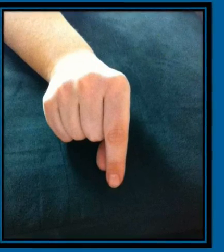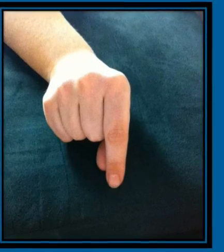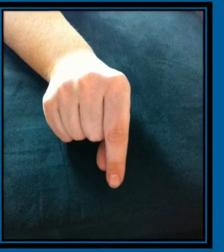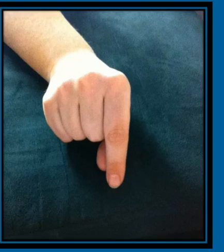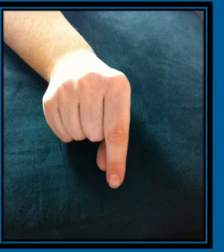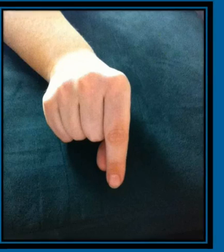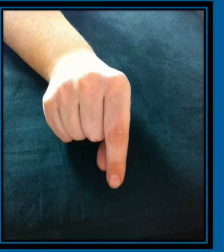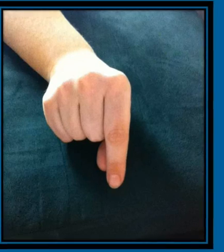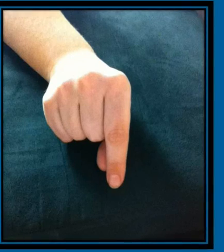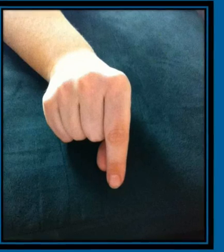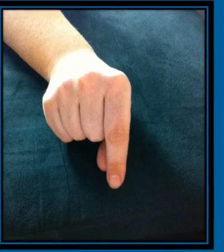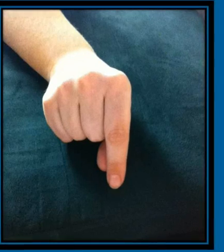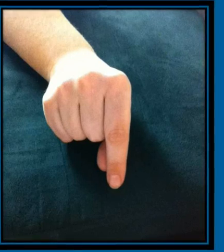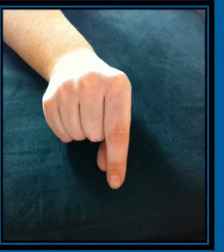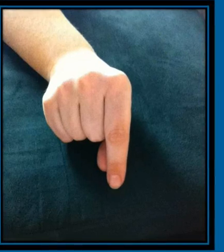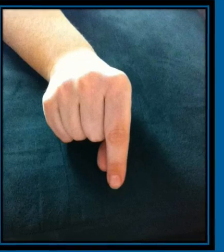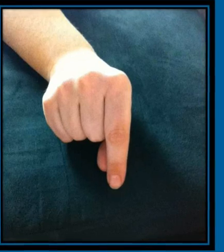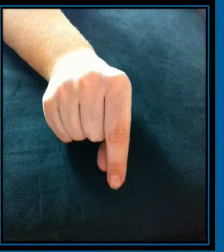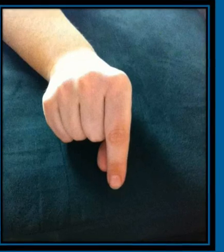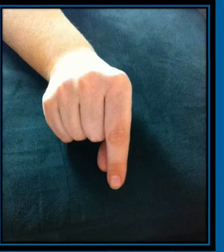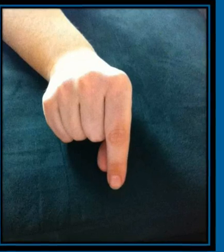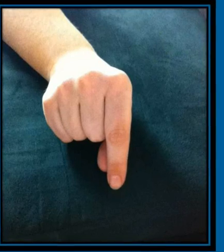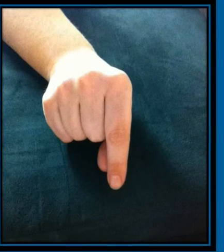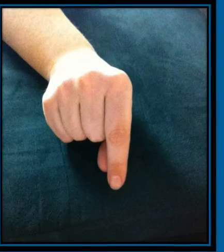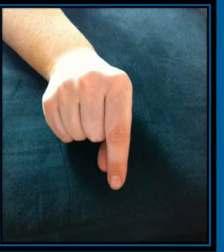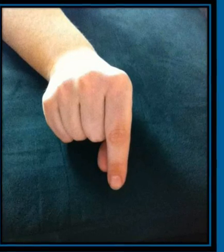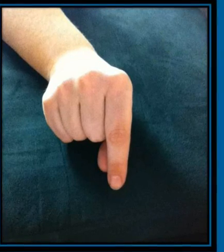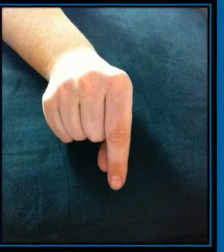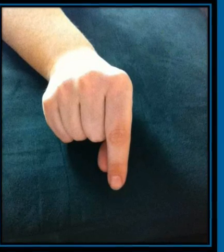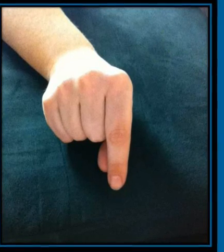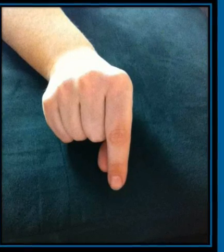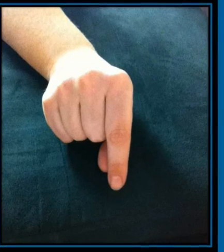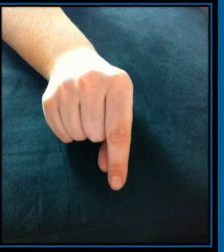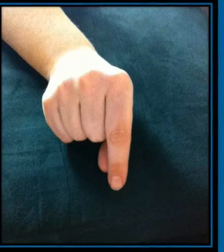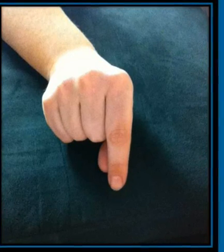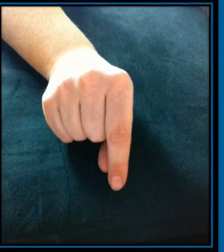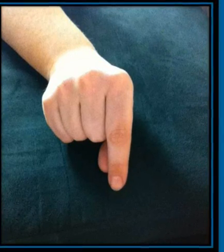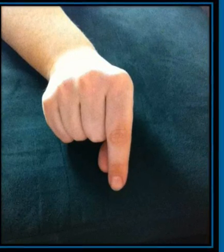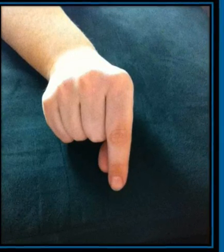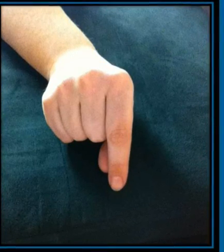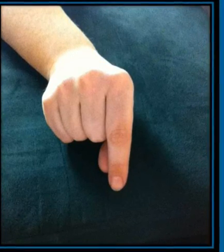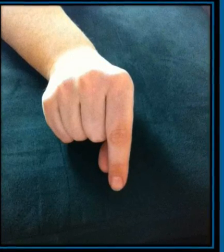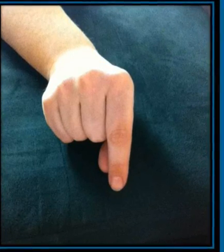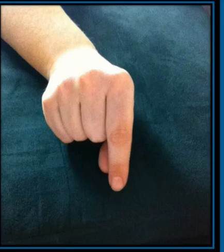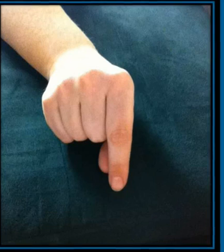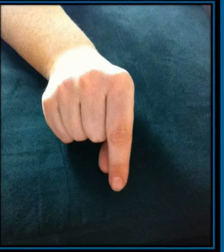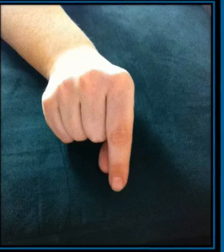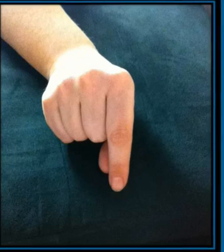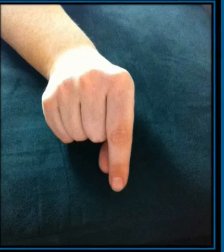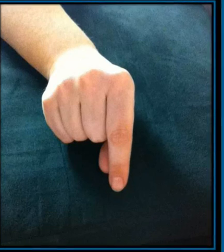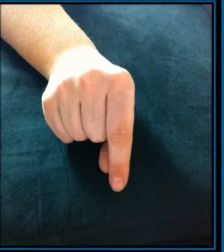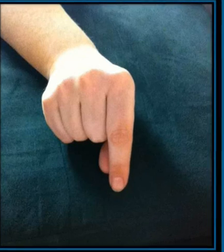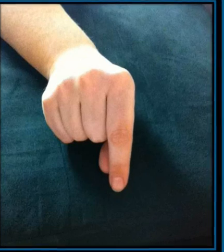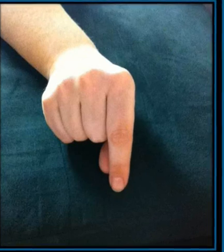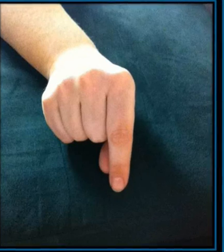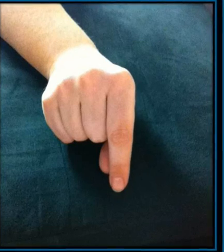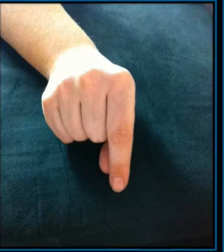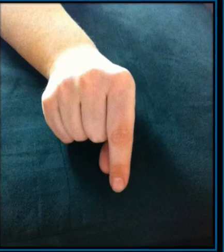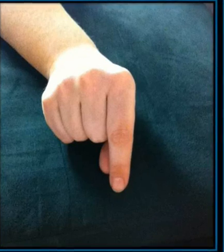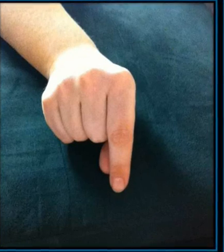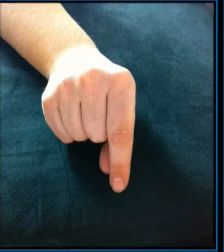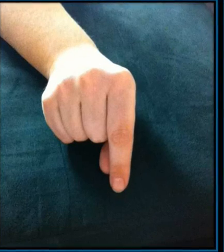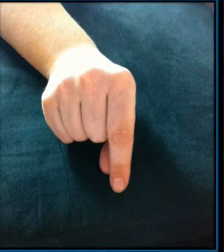your middle, ring, and pinky finger bent completely down to your palm. Next, you want to point your index